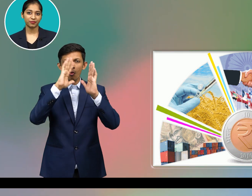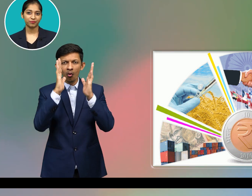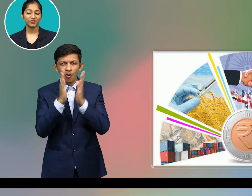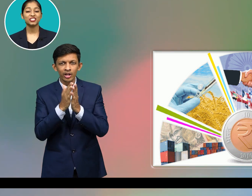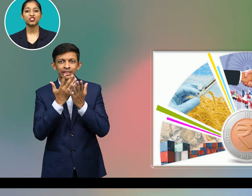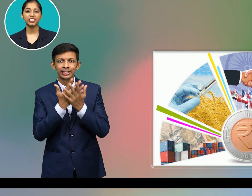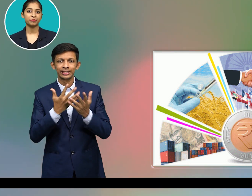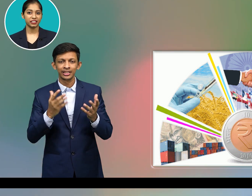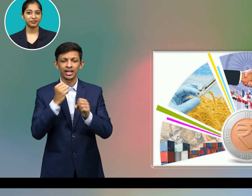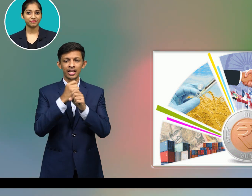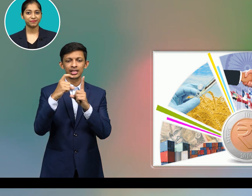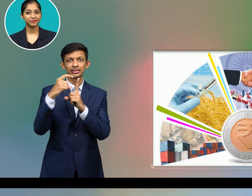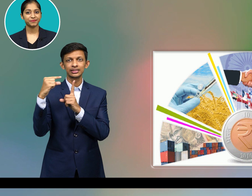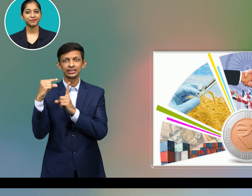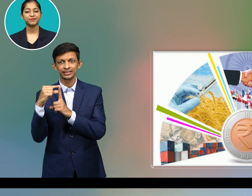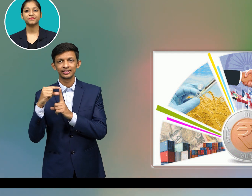product, GDP.